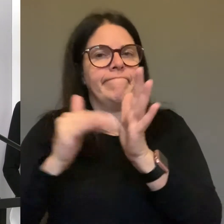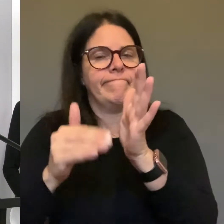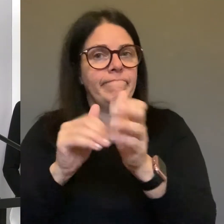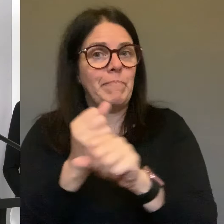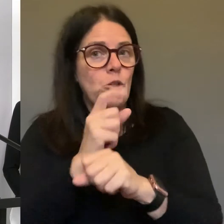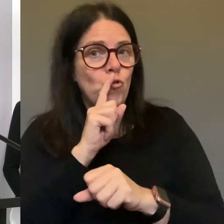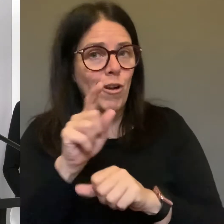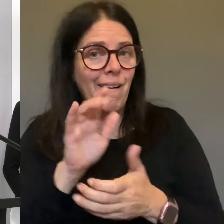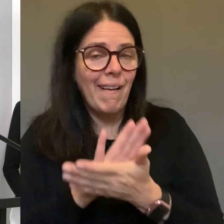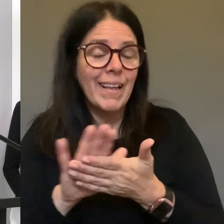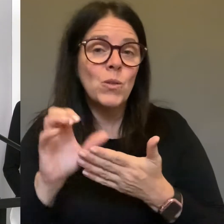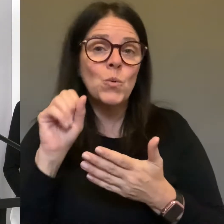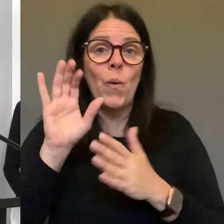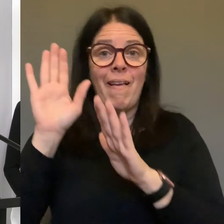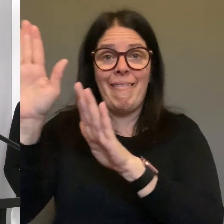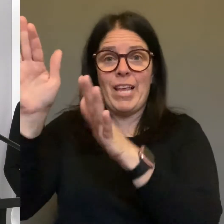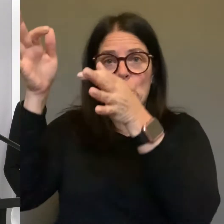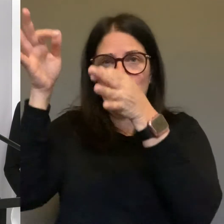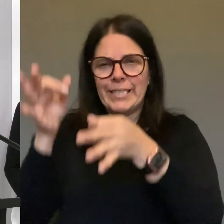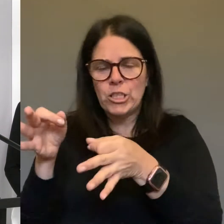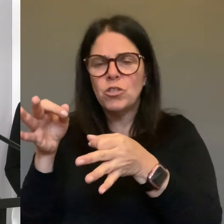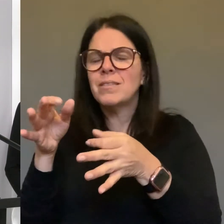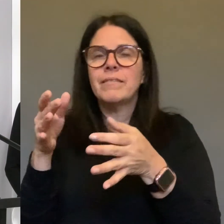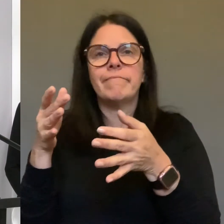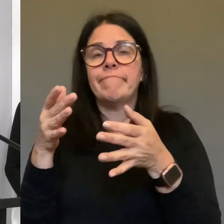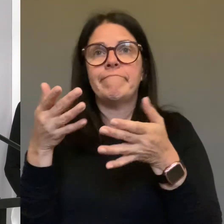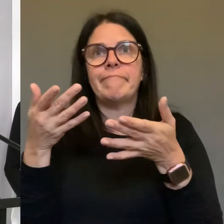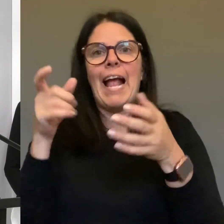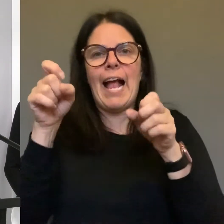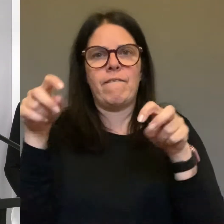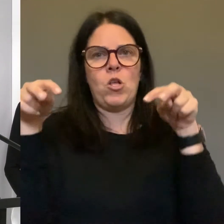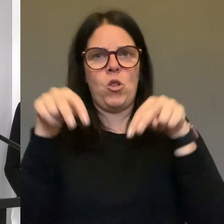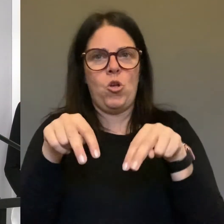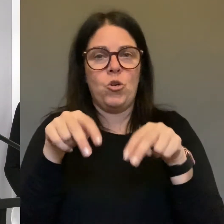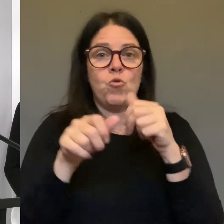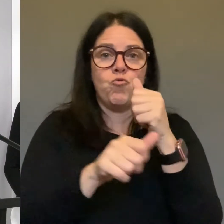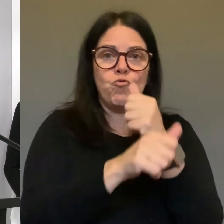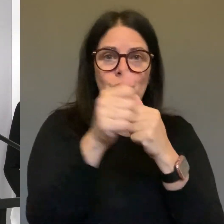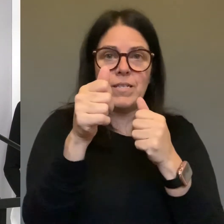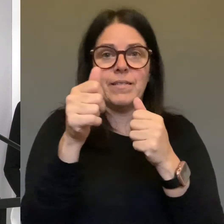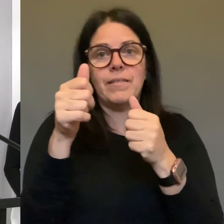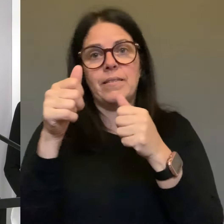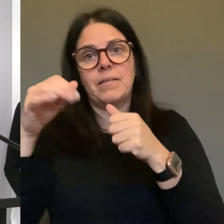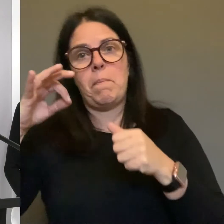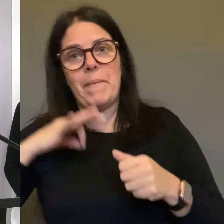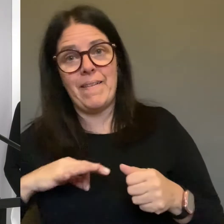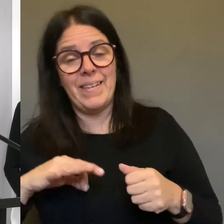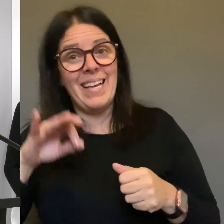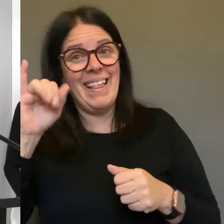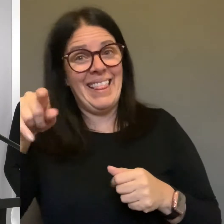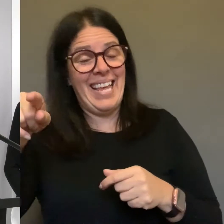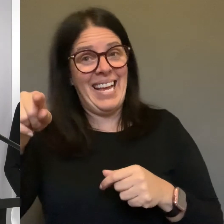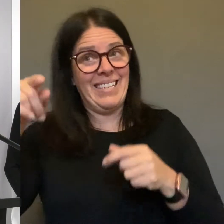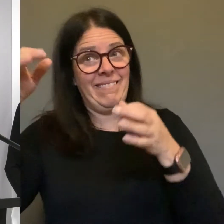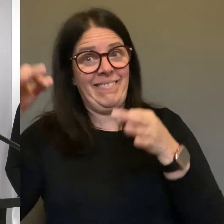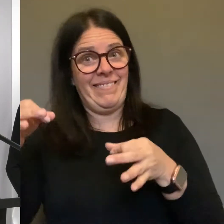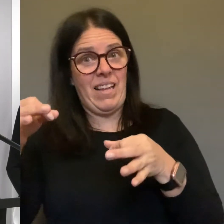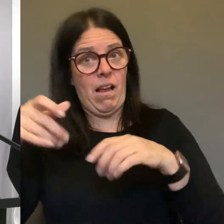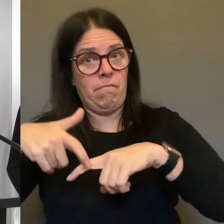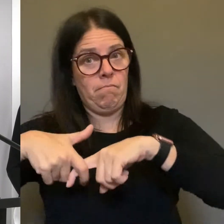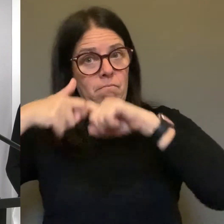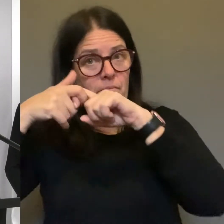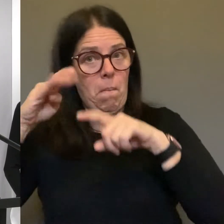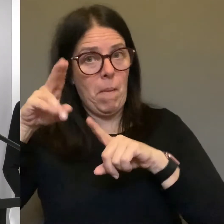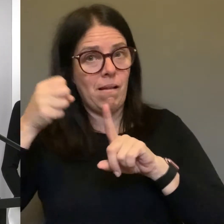of our community. So any decisions that are currently being made, we have to look at the risk and benefit of this. This particular decision, it may have an impact on